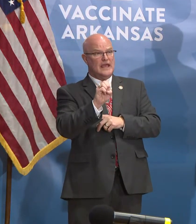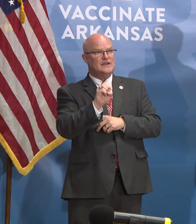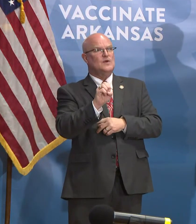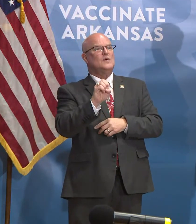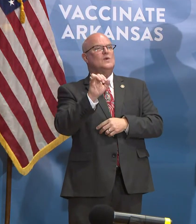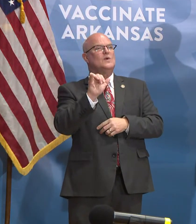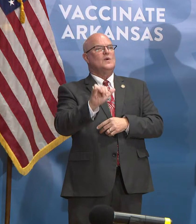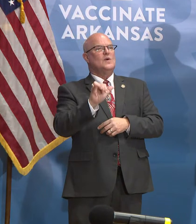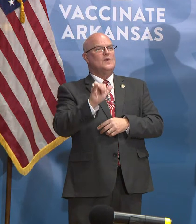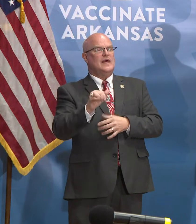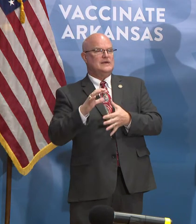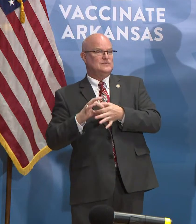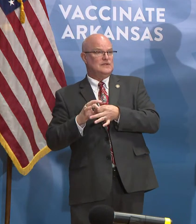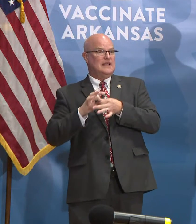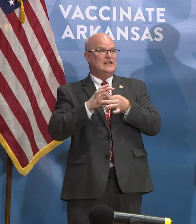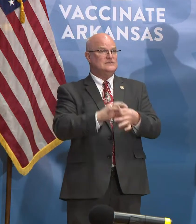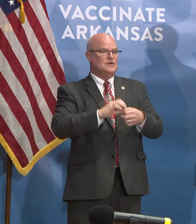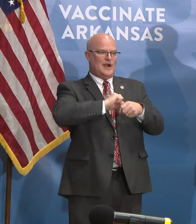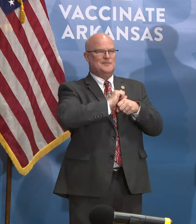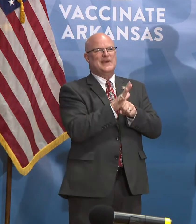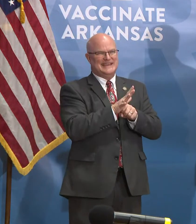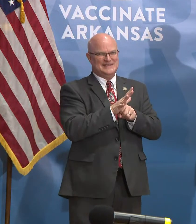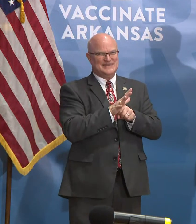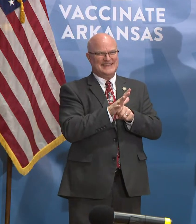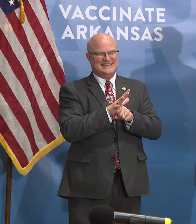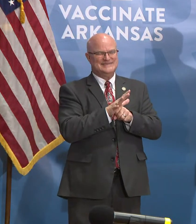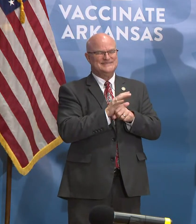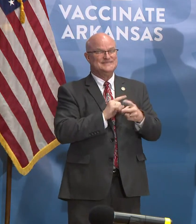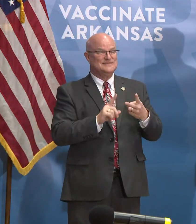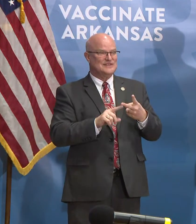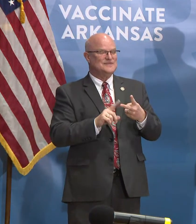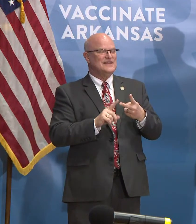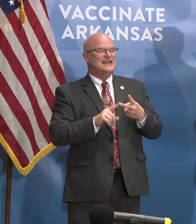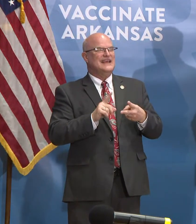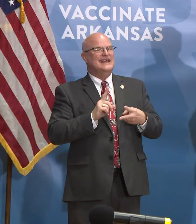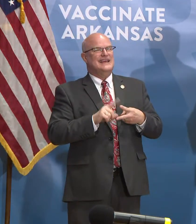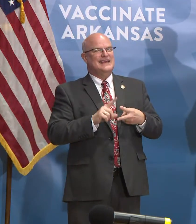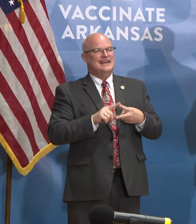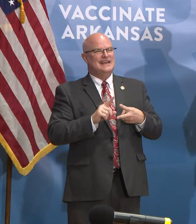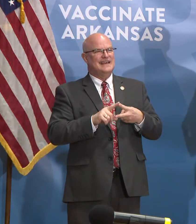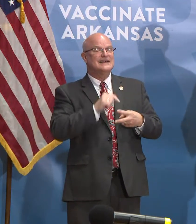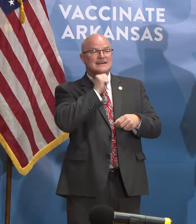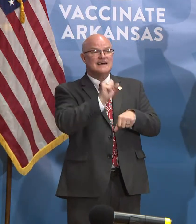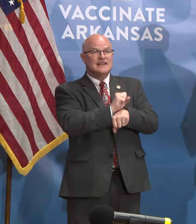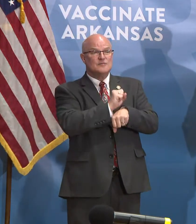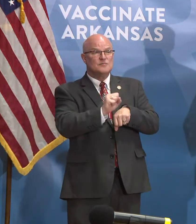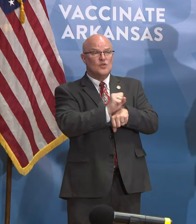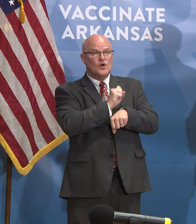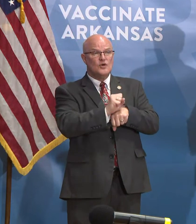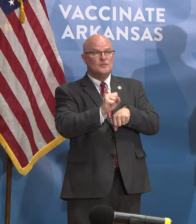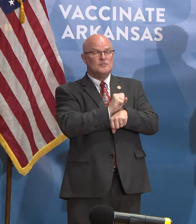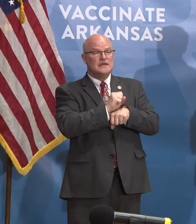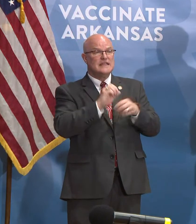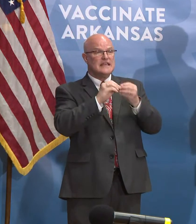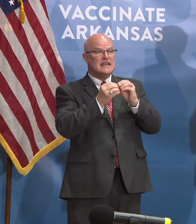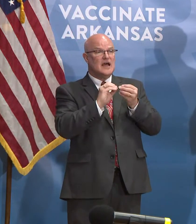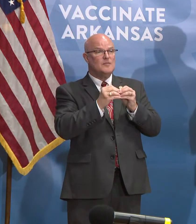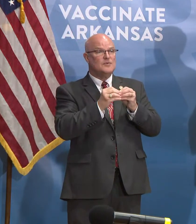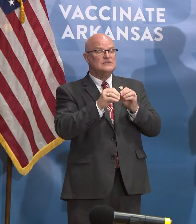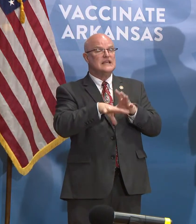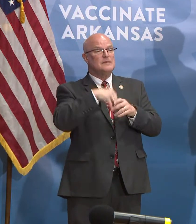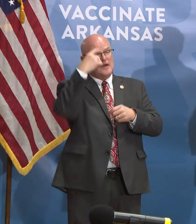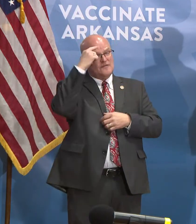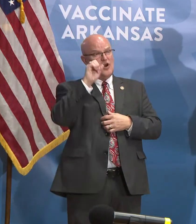that is related to our pandemic. And the unemployment numbers came out